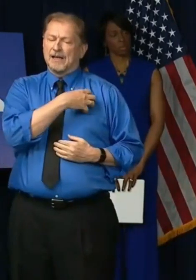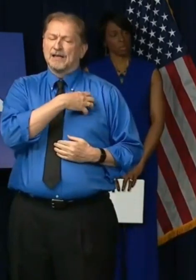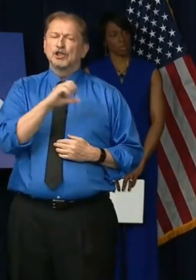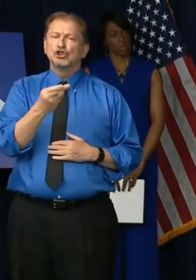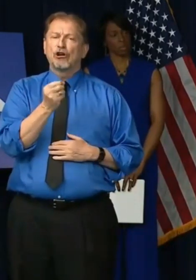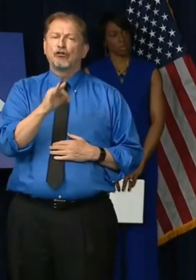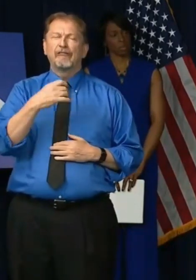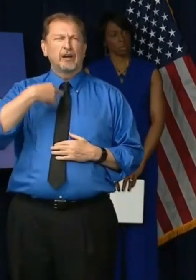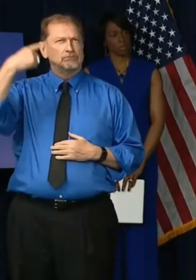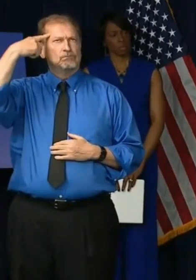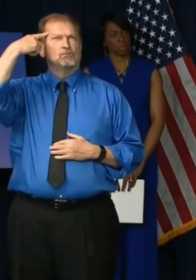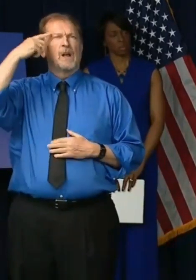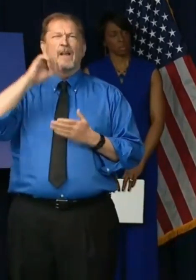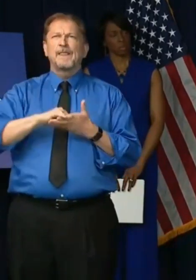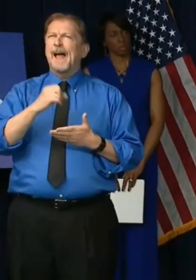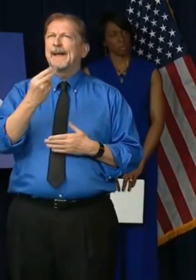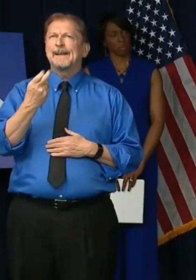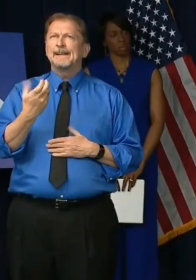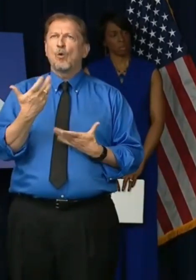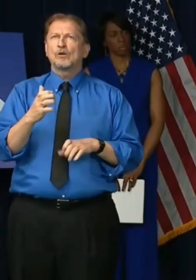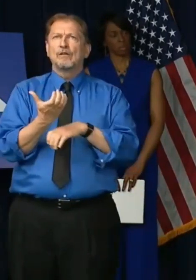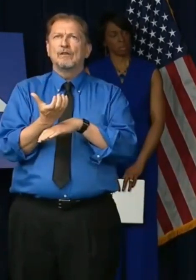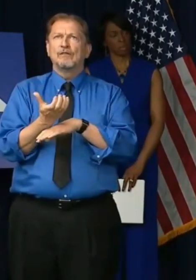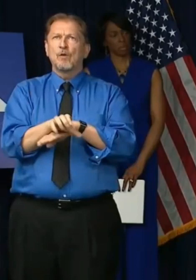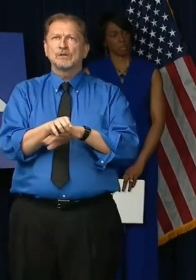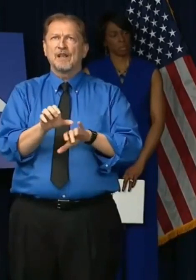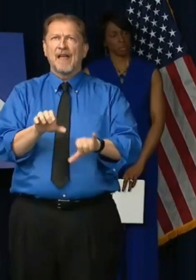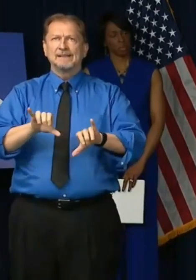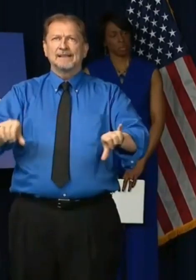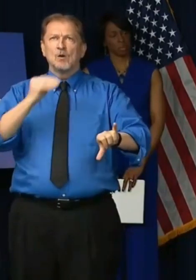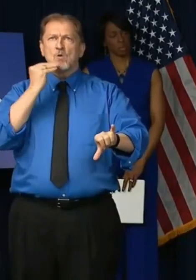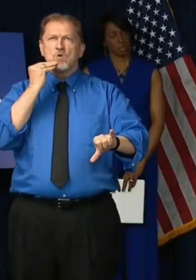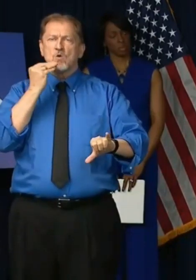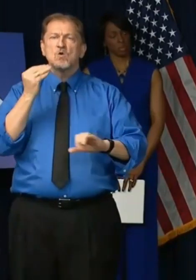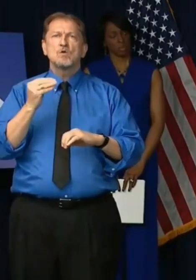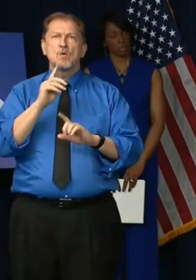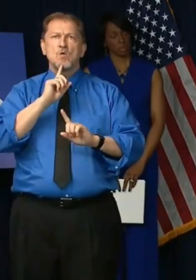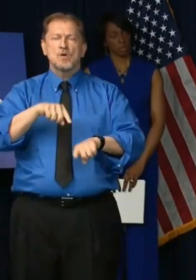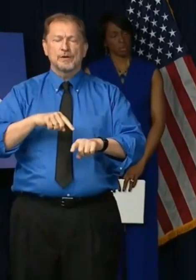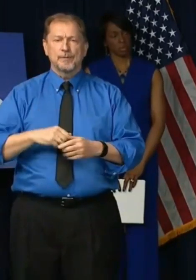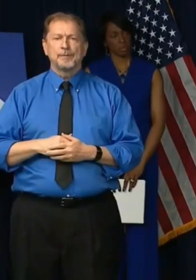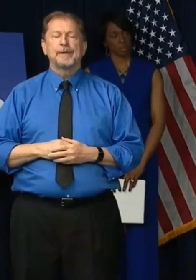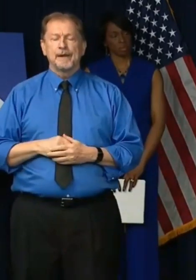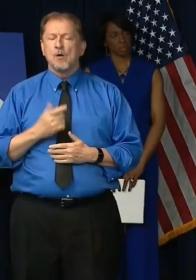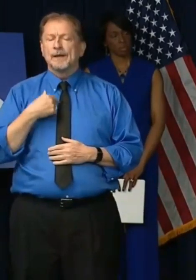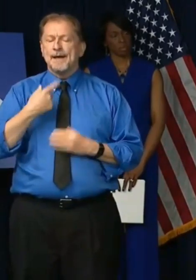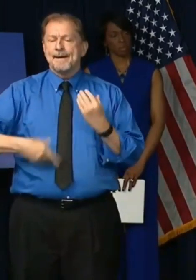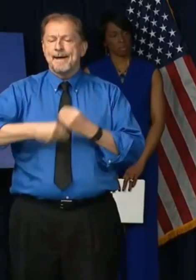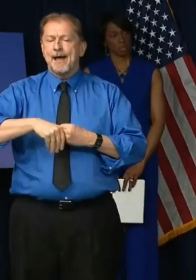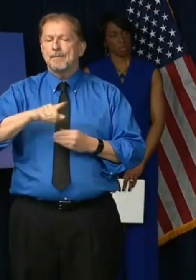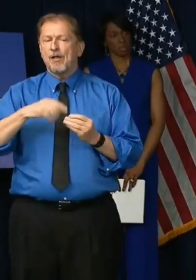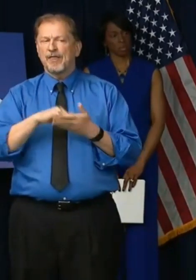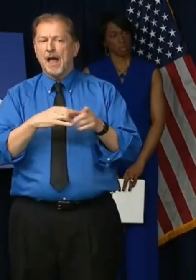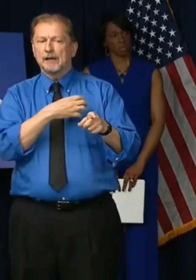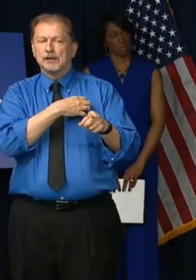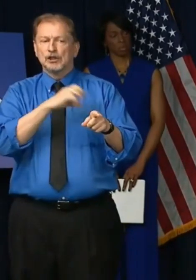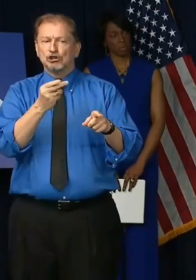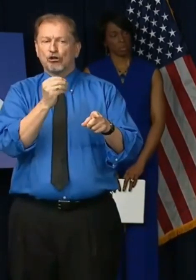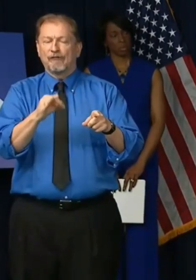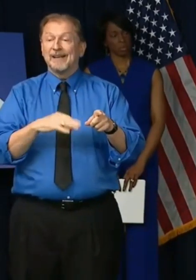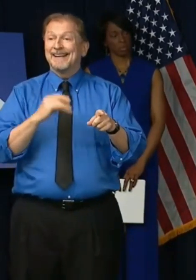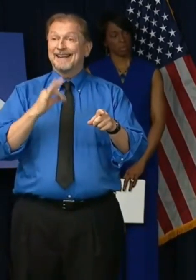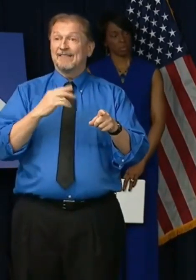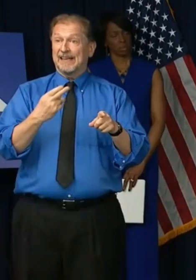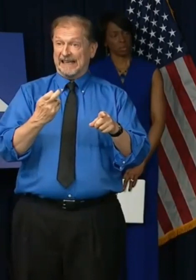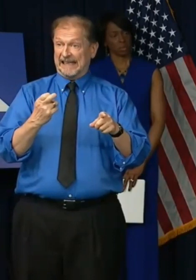to enforce. I just want to say one other thing, which is people, whether your sheriff is enforcing it or